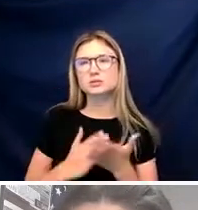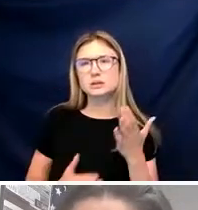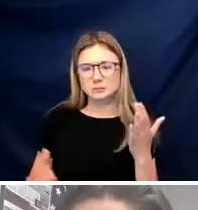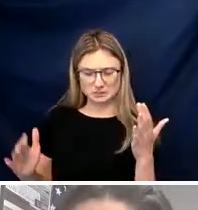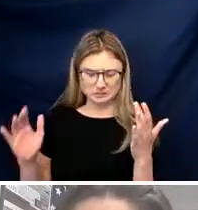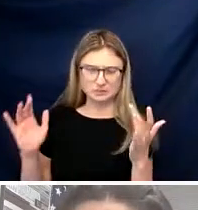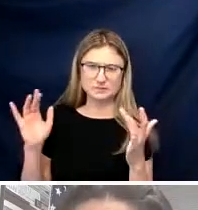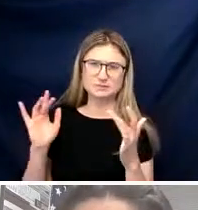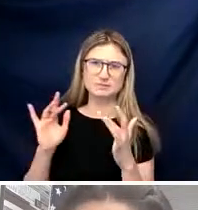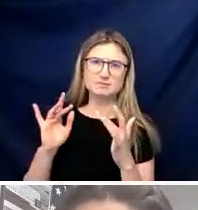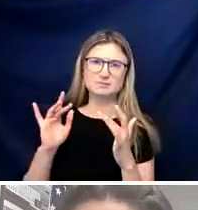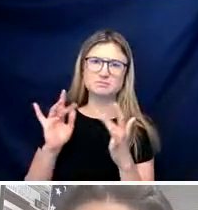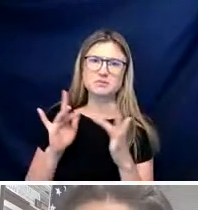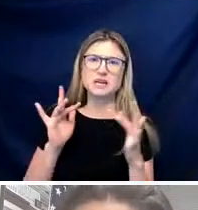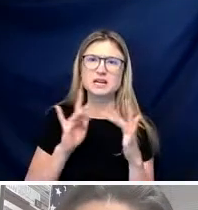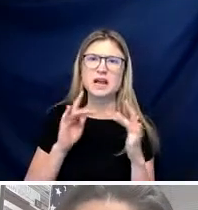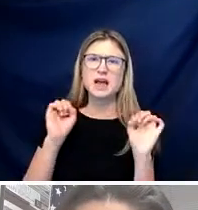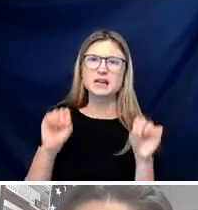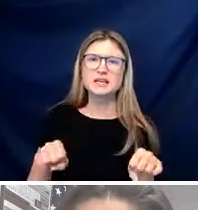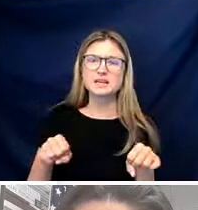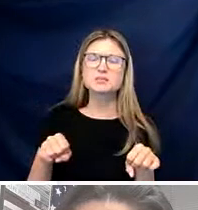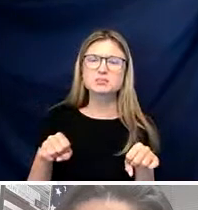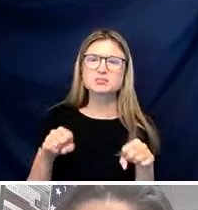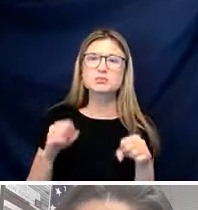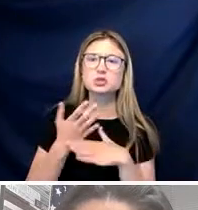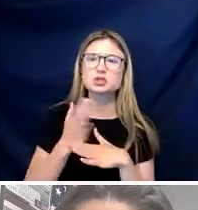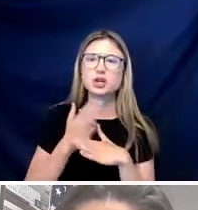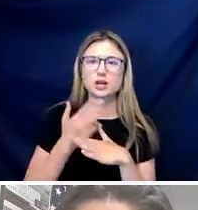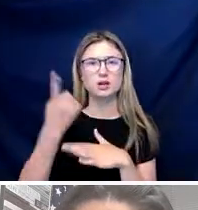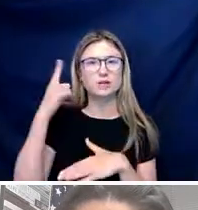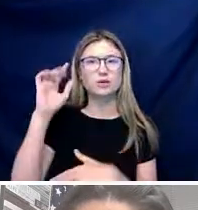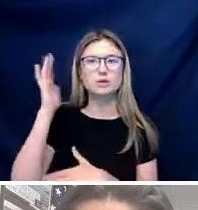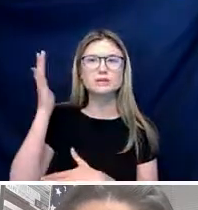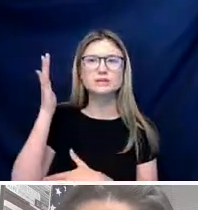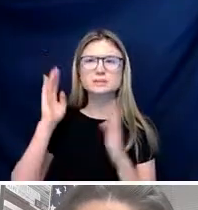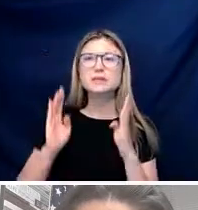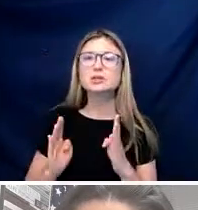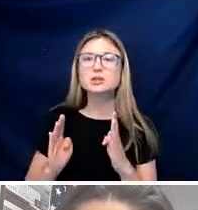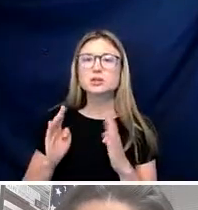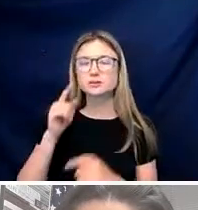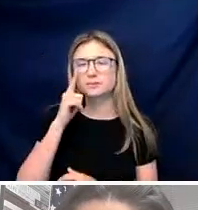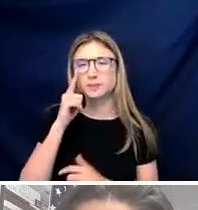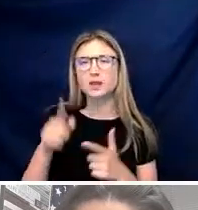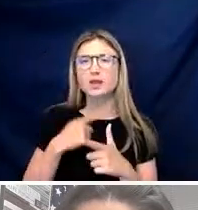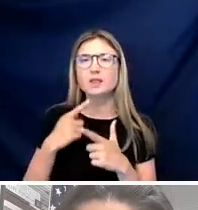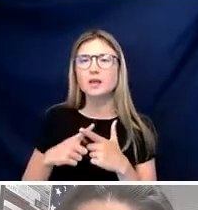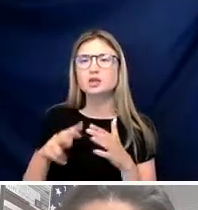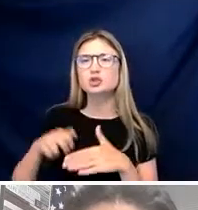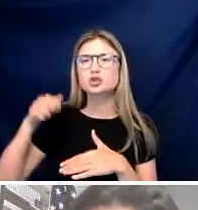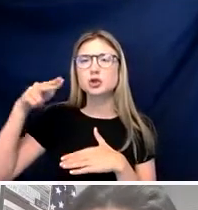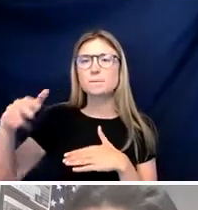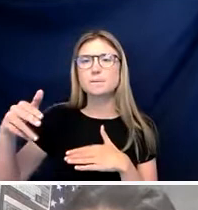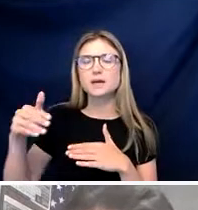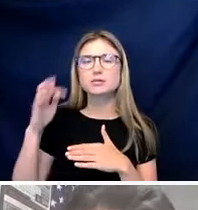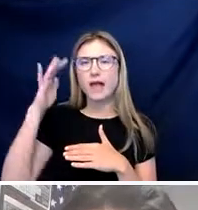able to share that can help as far as speakers go. And then jumping ahead, I'm